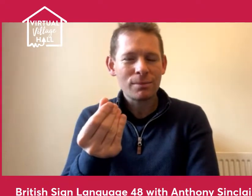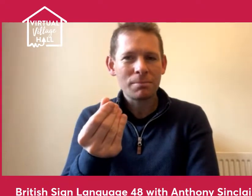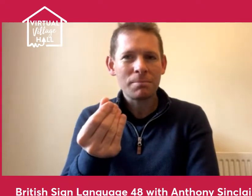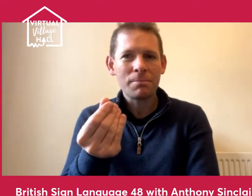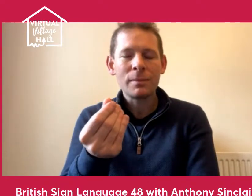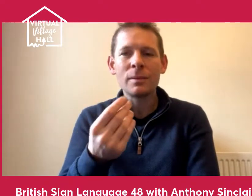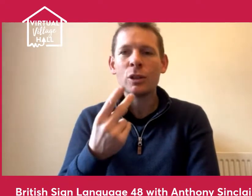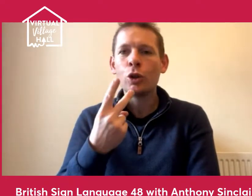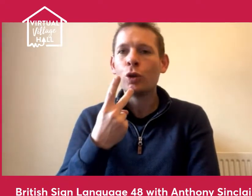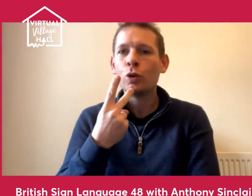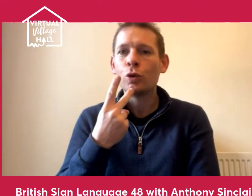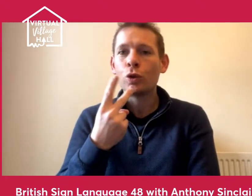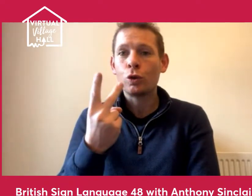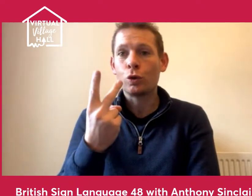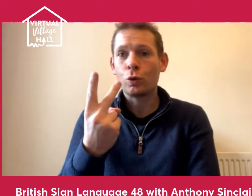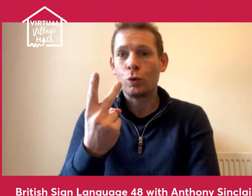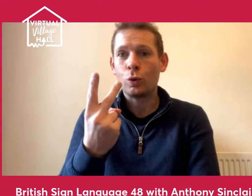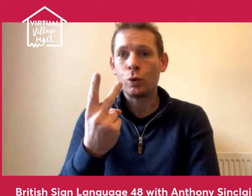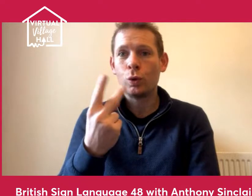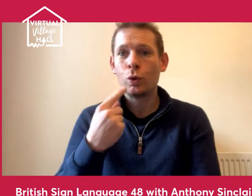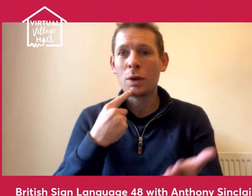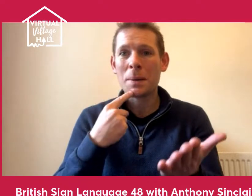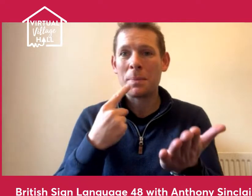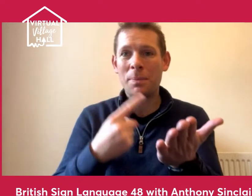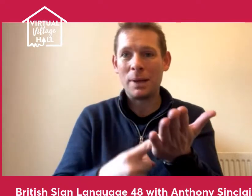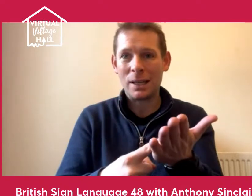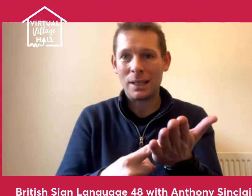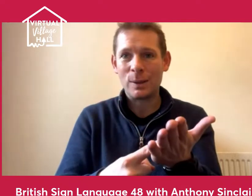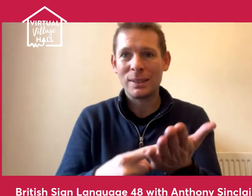How much is it? It's £2.